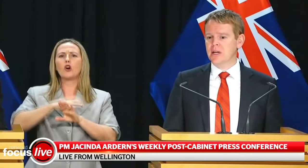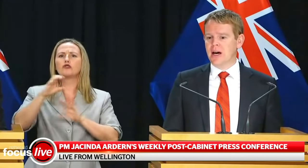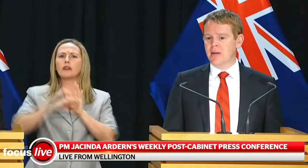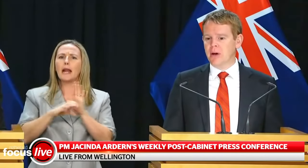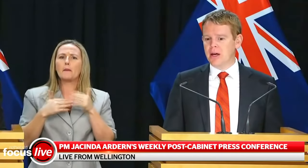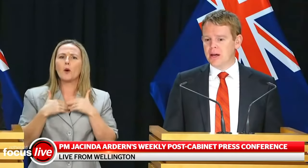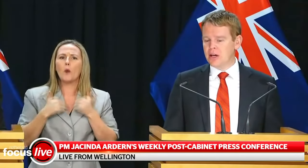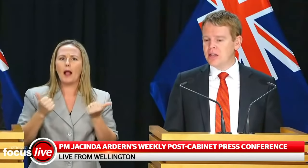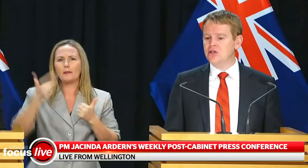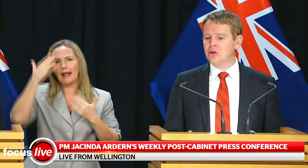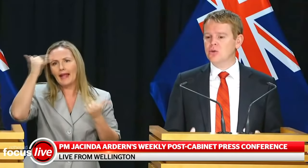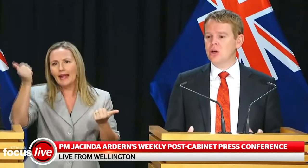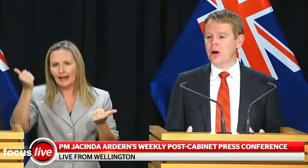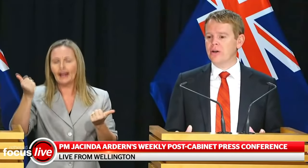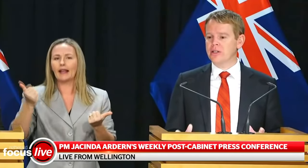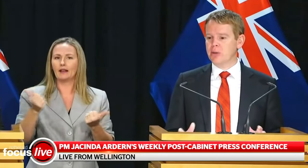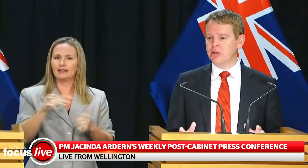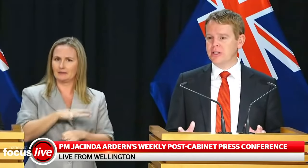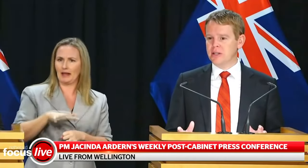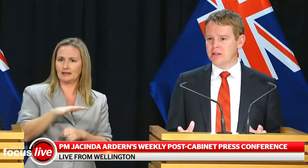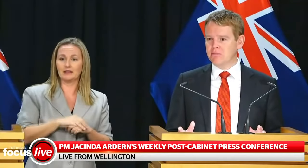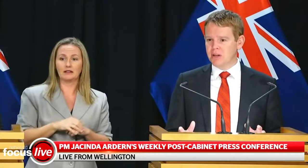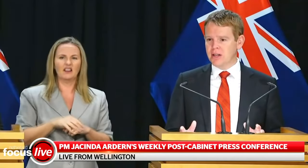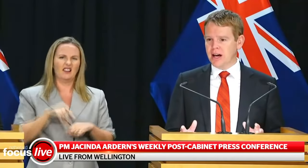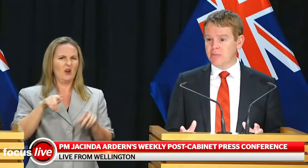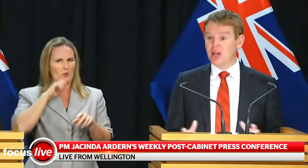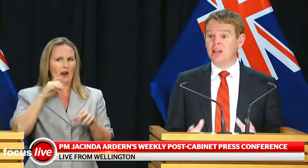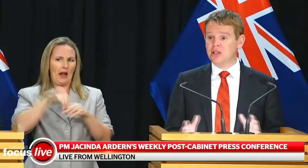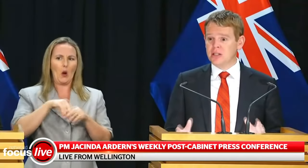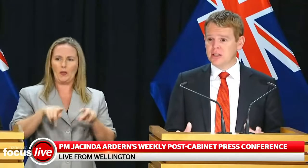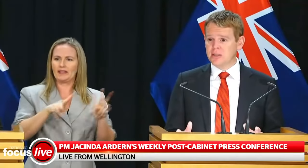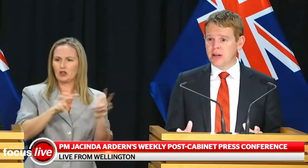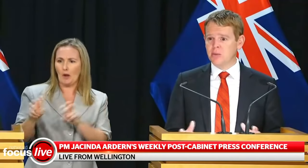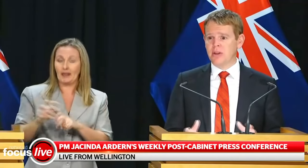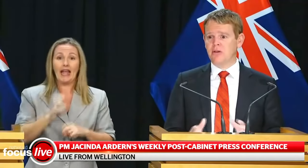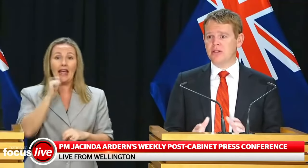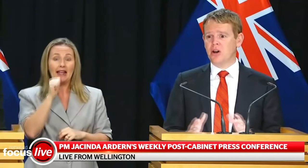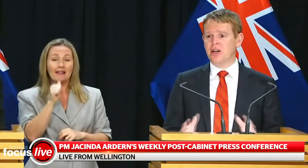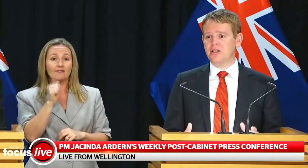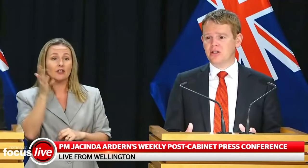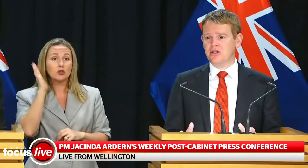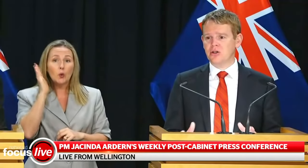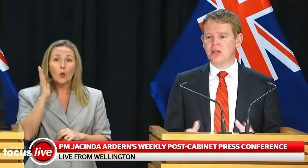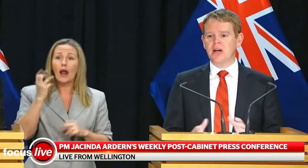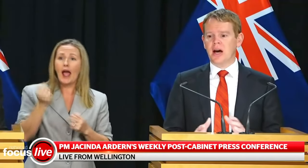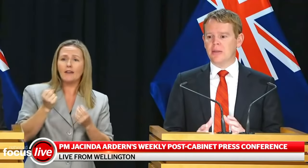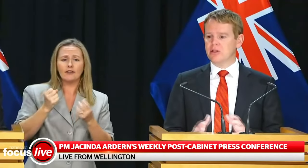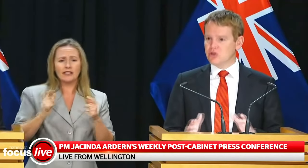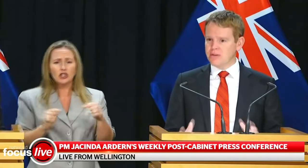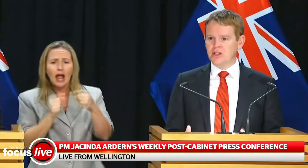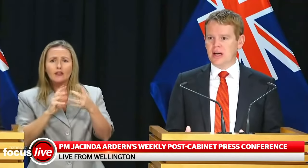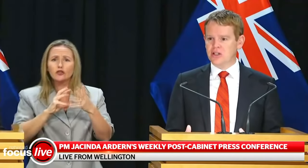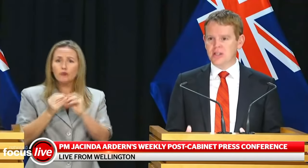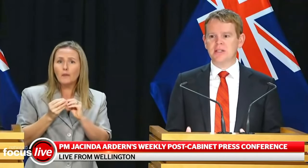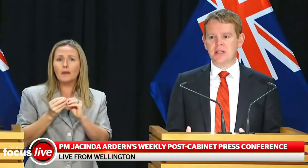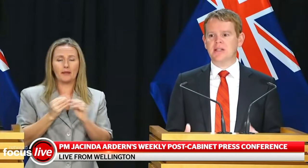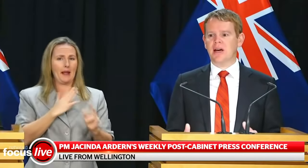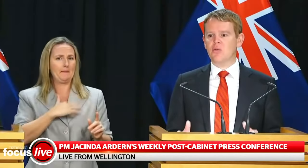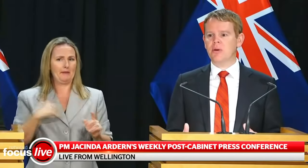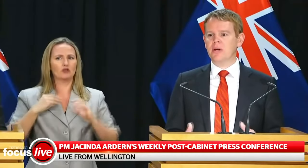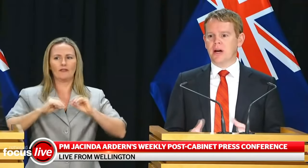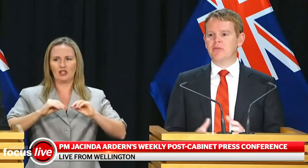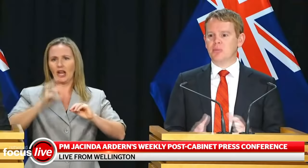topics. Any schools who are experiencing challenges in this space where there is heightened concern, the Ministry of Education is